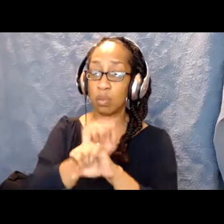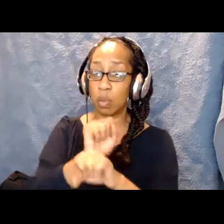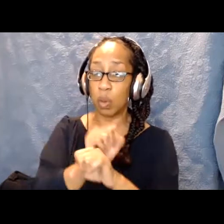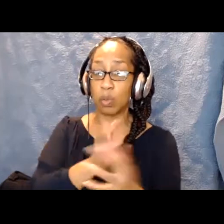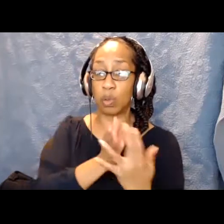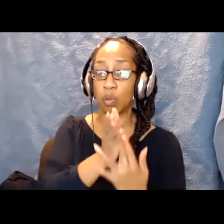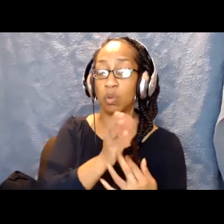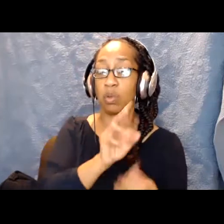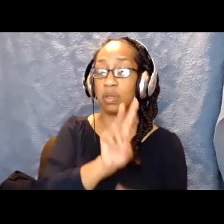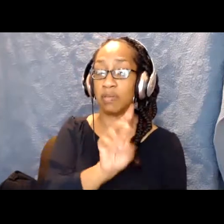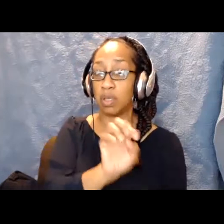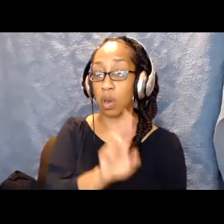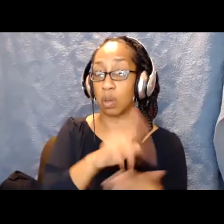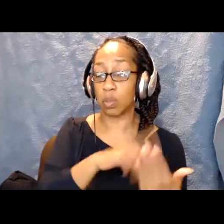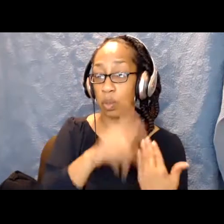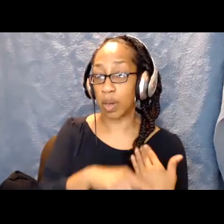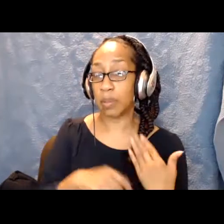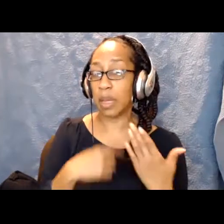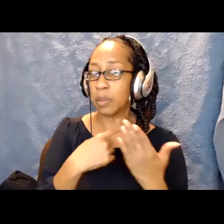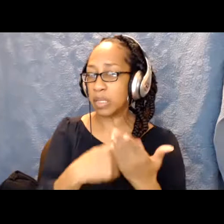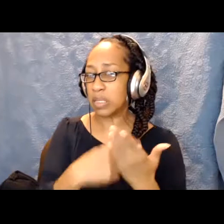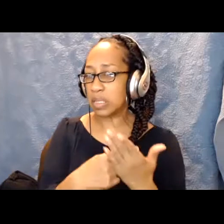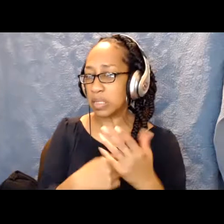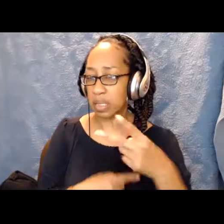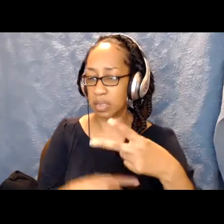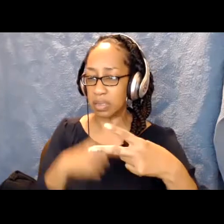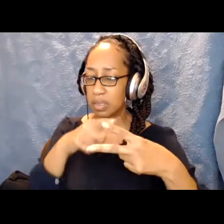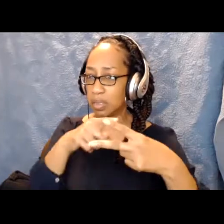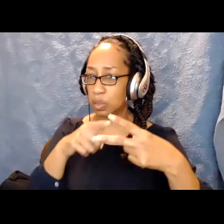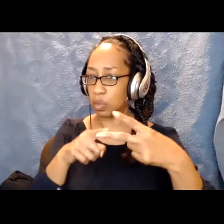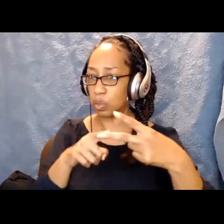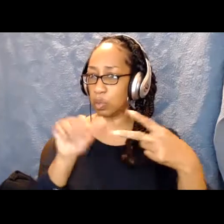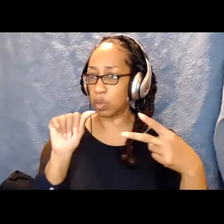going to talk about two specific amendments that